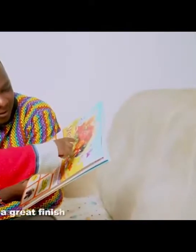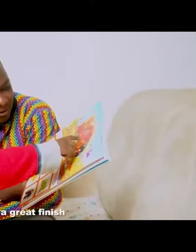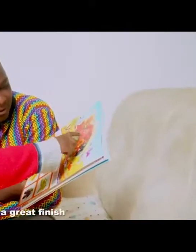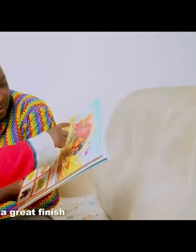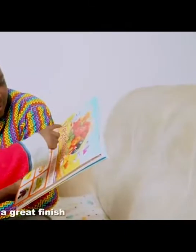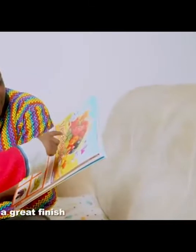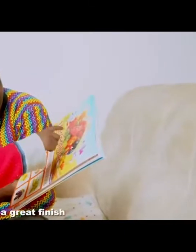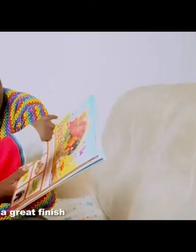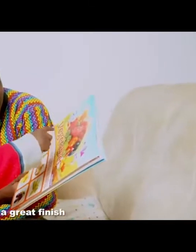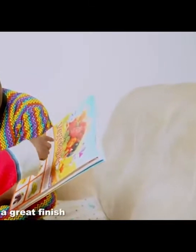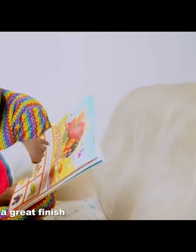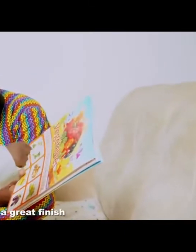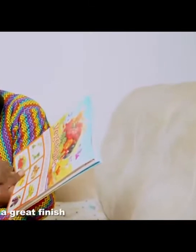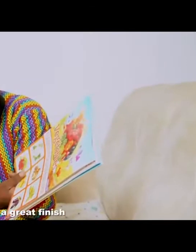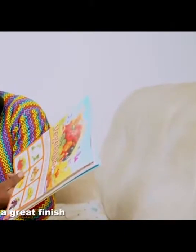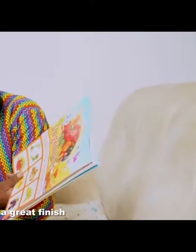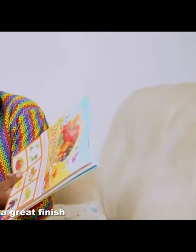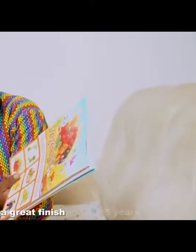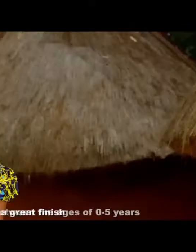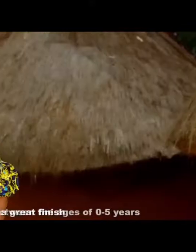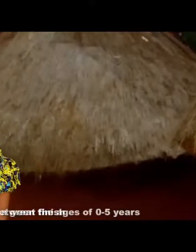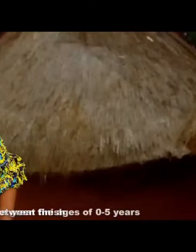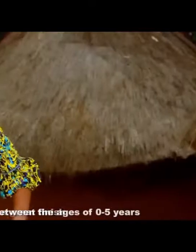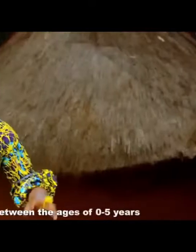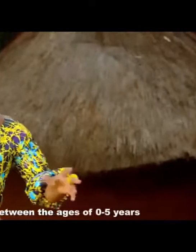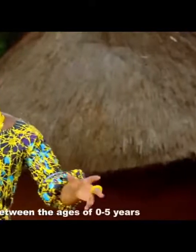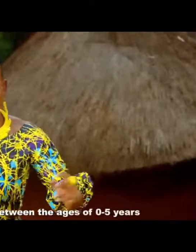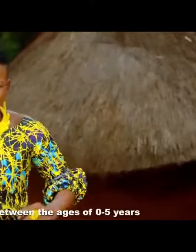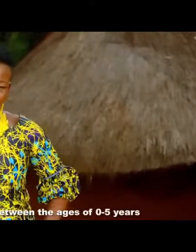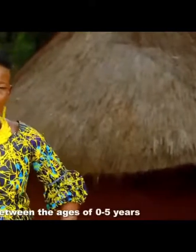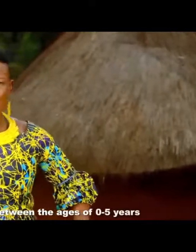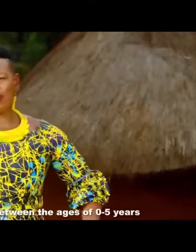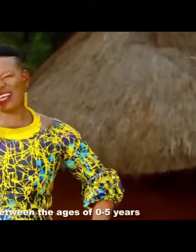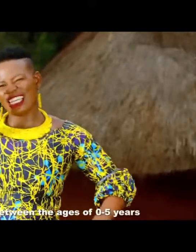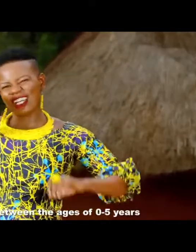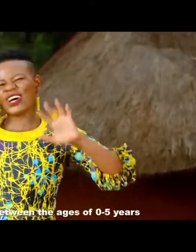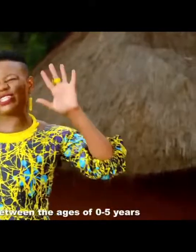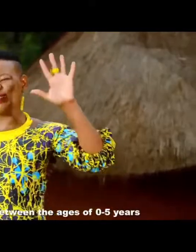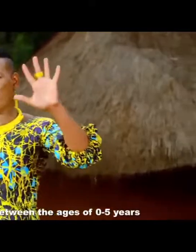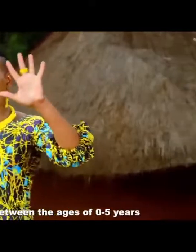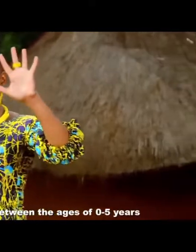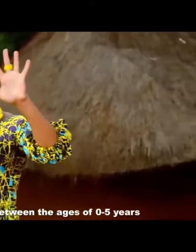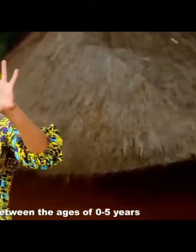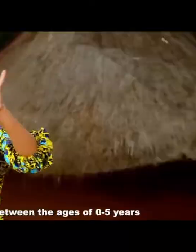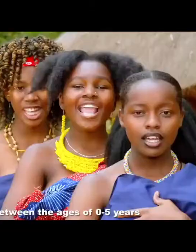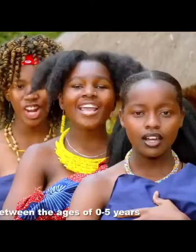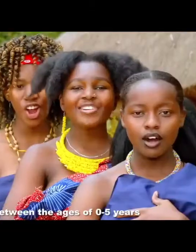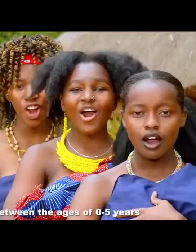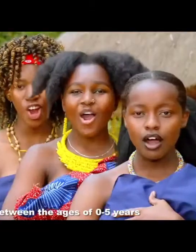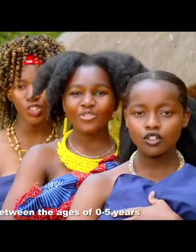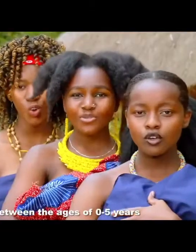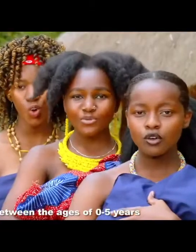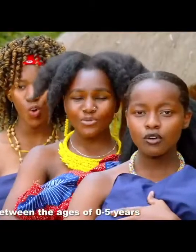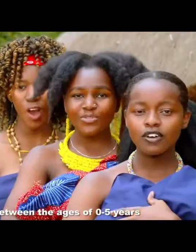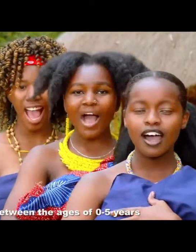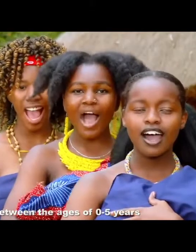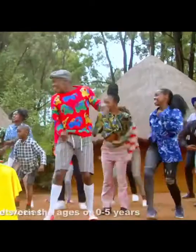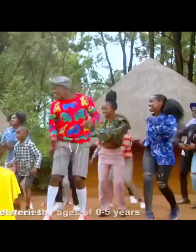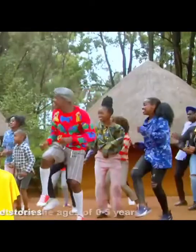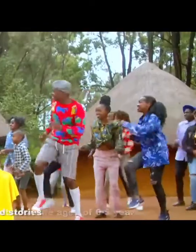Strong foundation gives a great finish. Kwa watoto ni kutoka umri wa 0 to